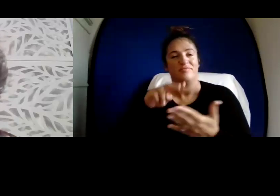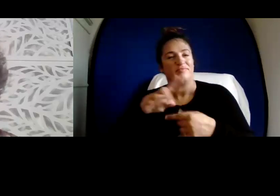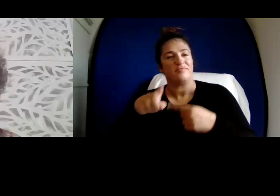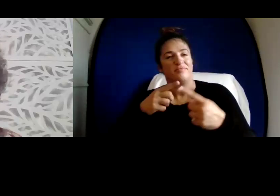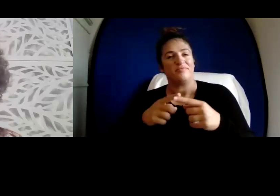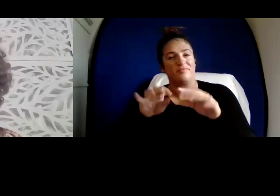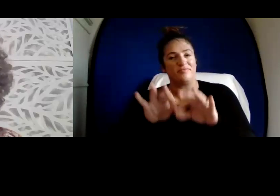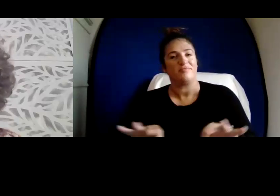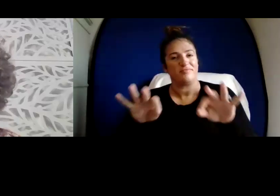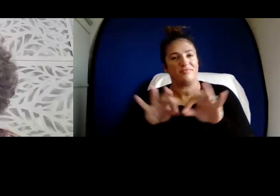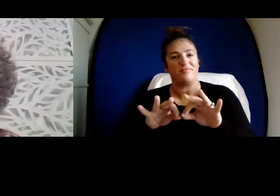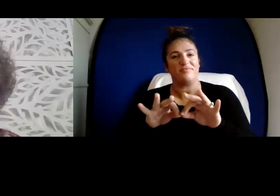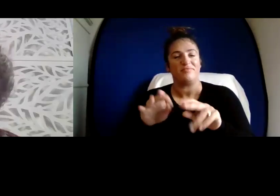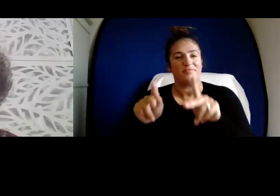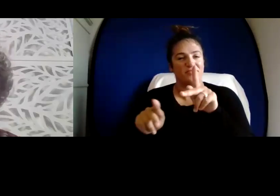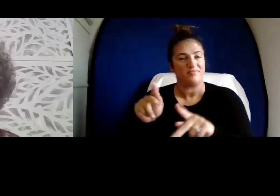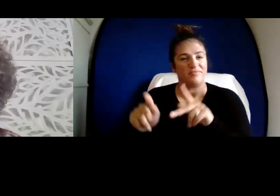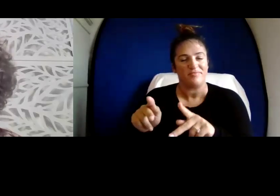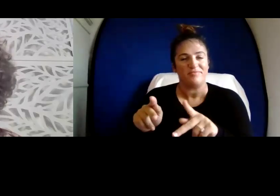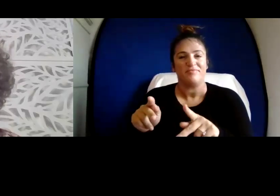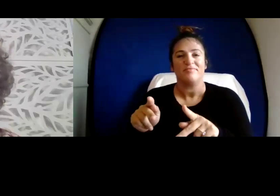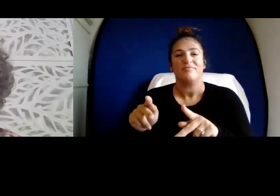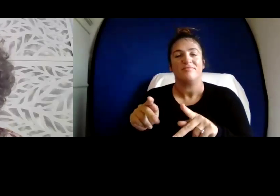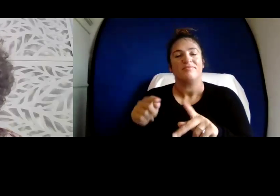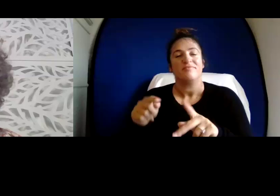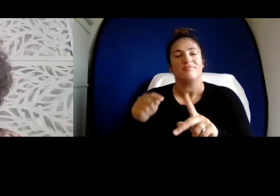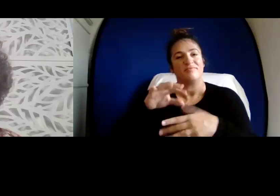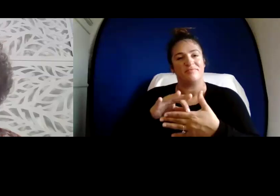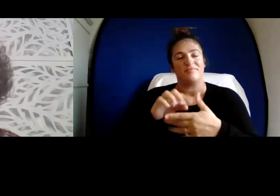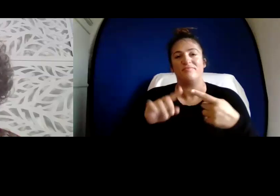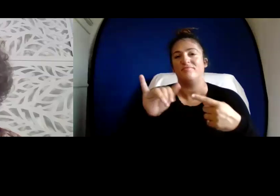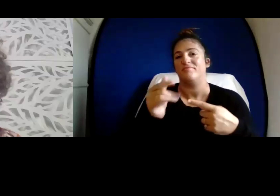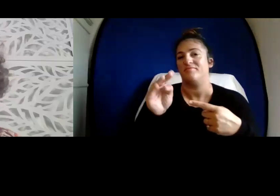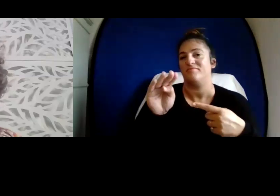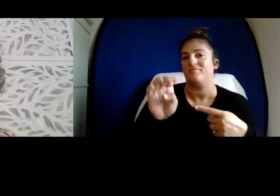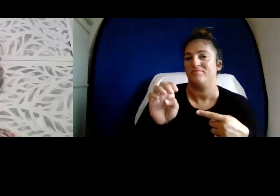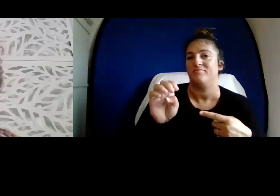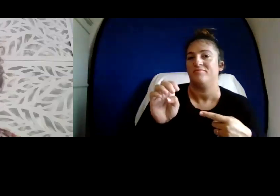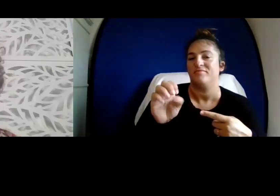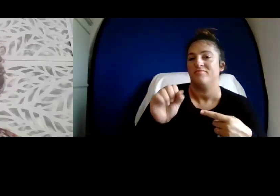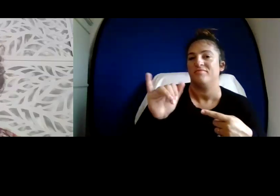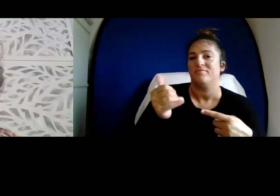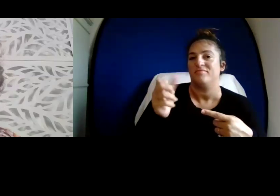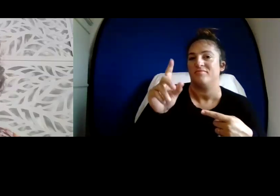something to do with equity and equality, like Jane Elliott, Anthony D. Romero,